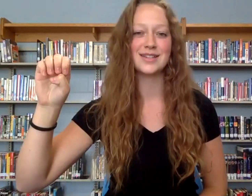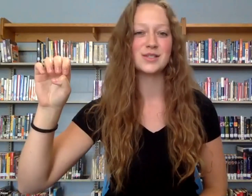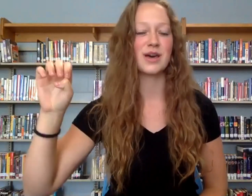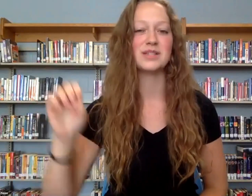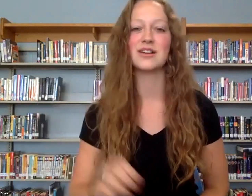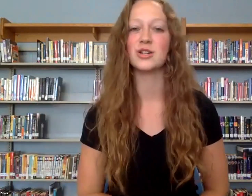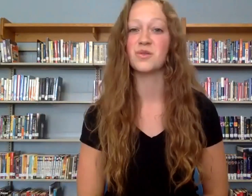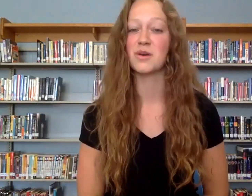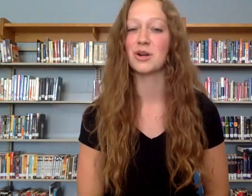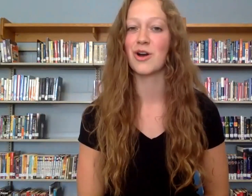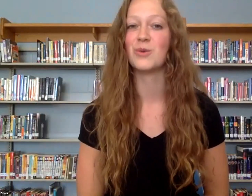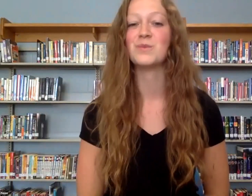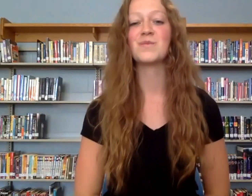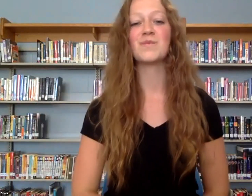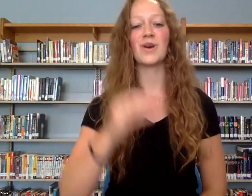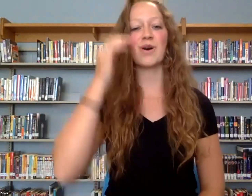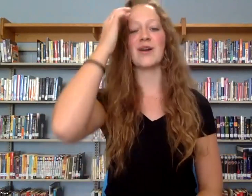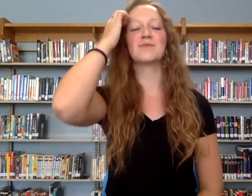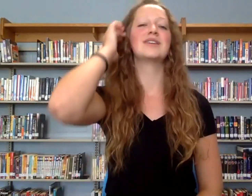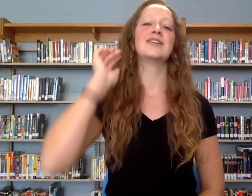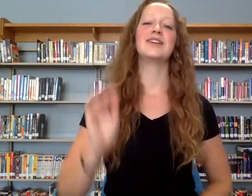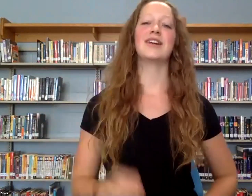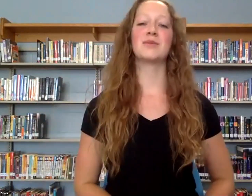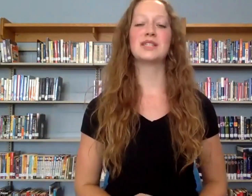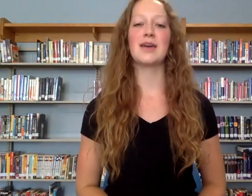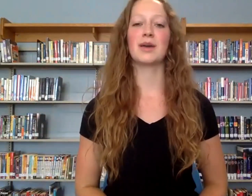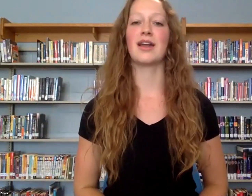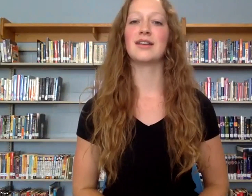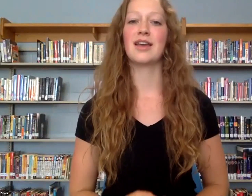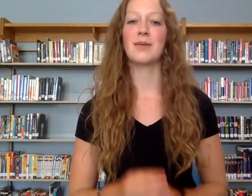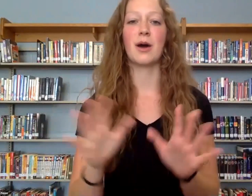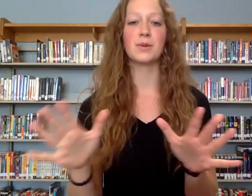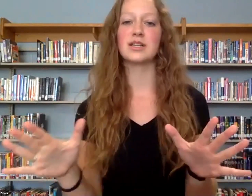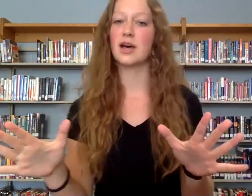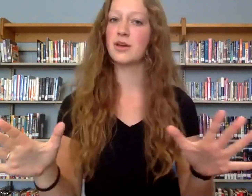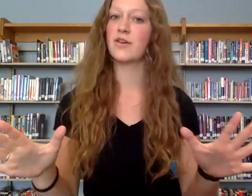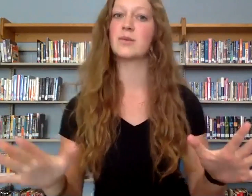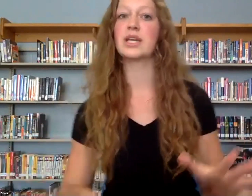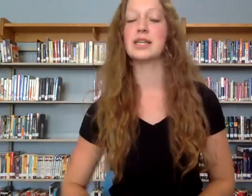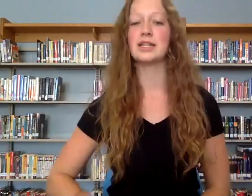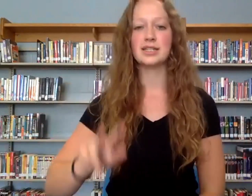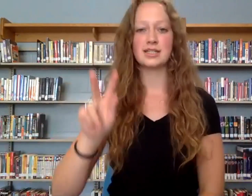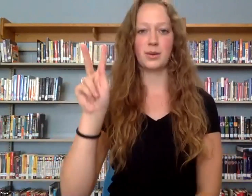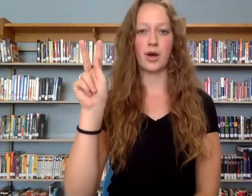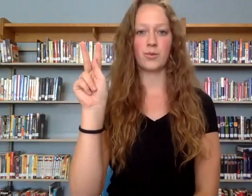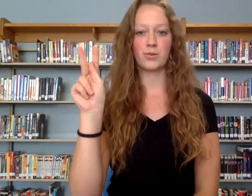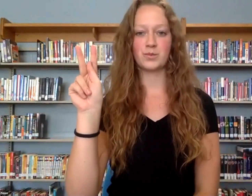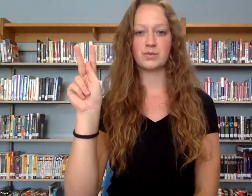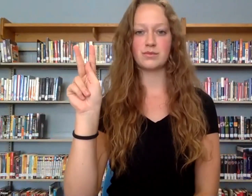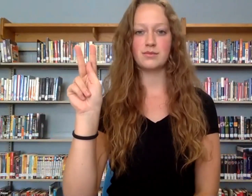that means there are 2 of them in a row. Okay, here comes the name again. And my helpers are going to tell me if anyone gets it. Here we go.